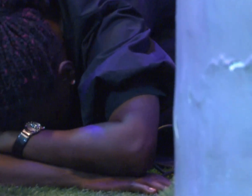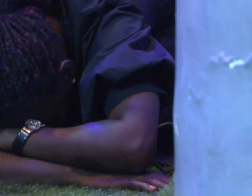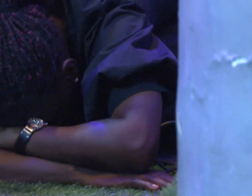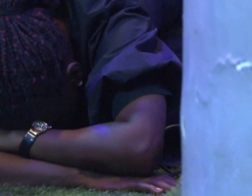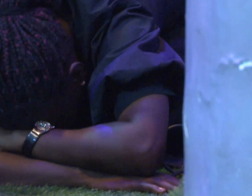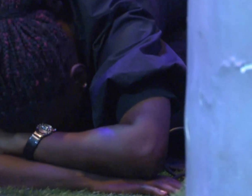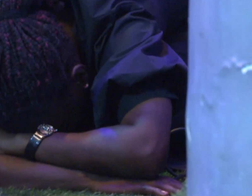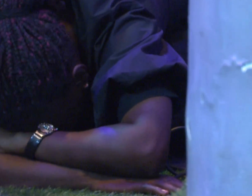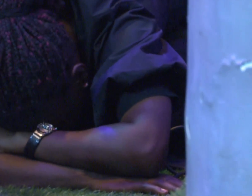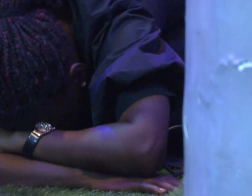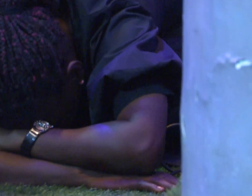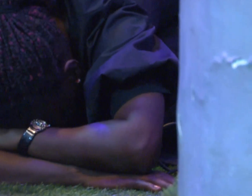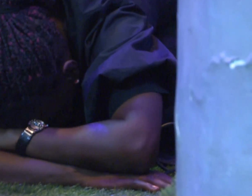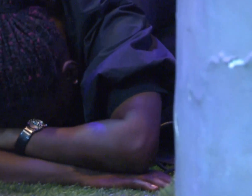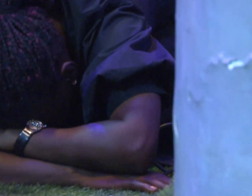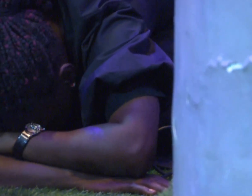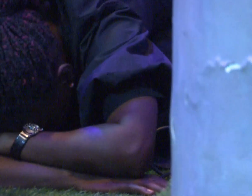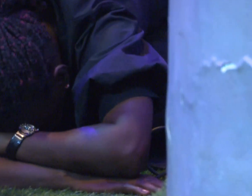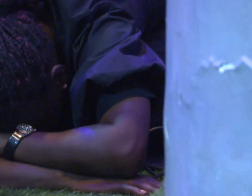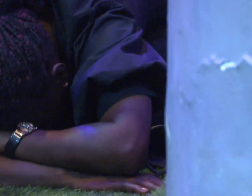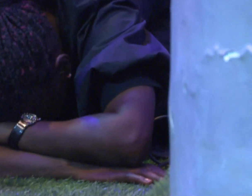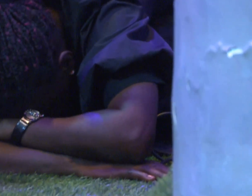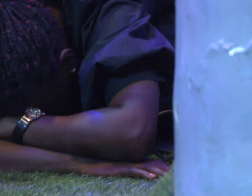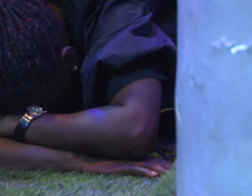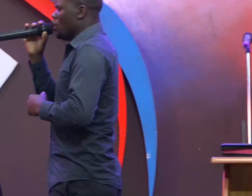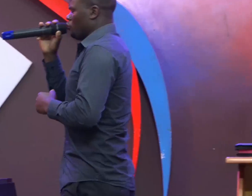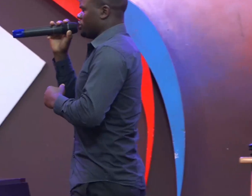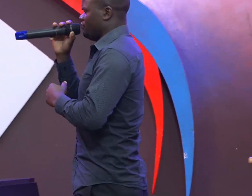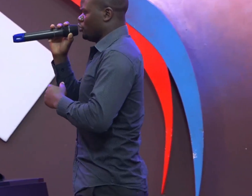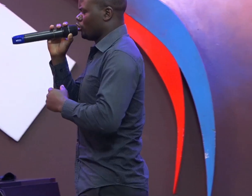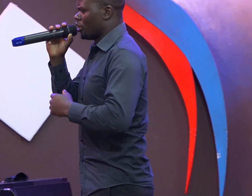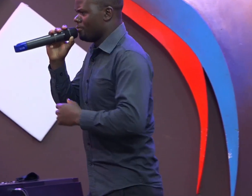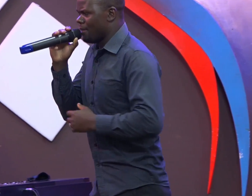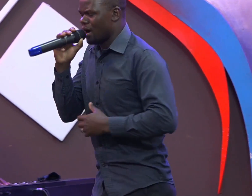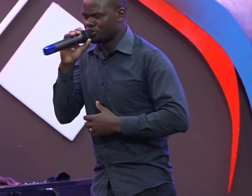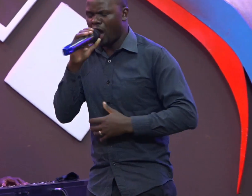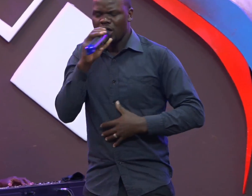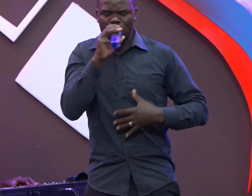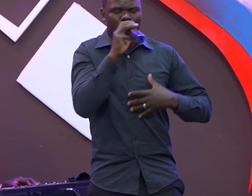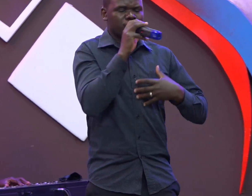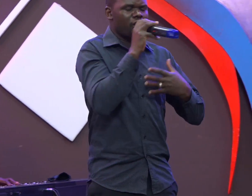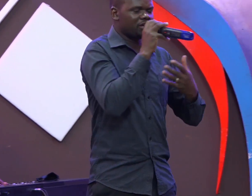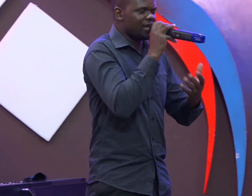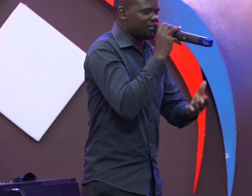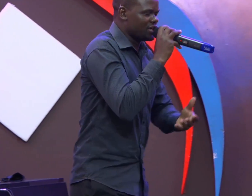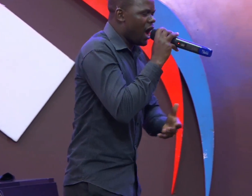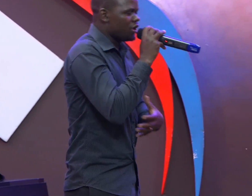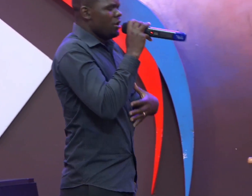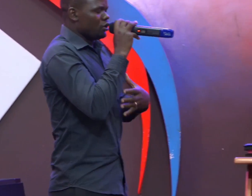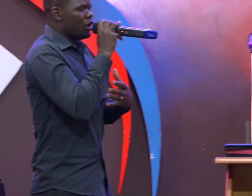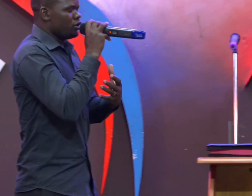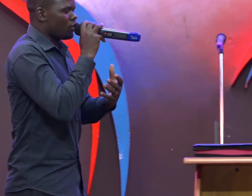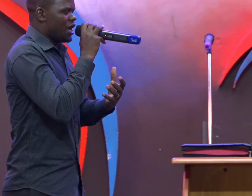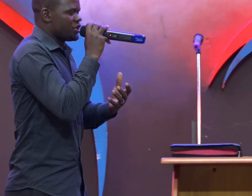your glory. We give you glory, Lord, because you're going to do it in our life. We give you glory, my master, because you're igniting